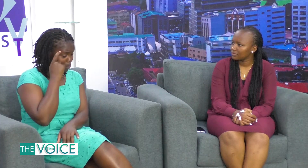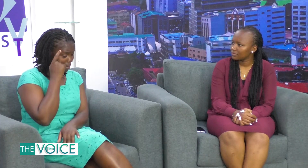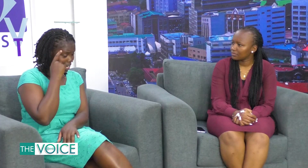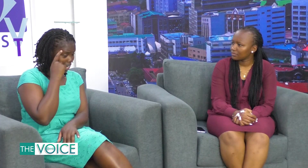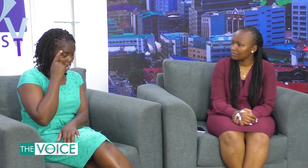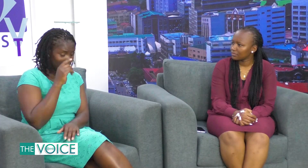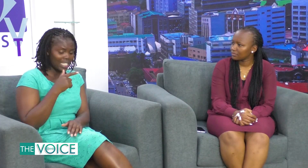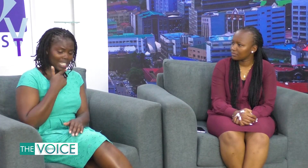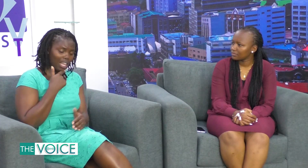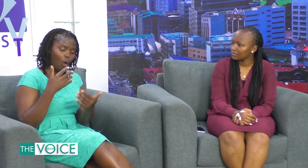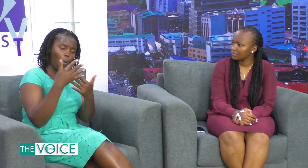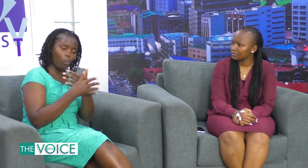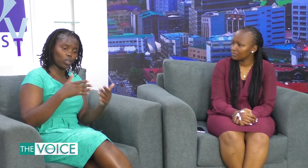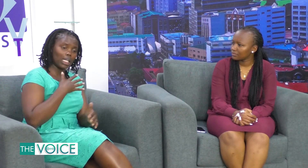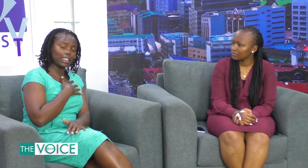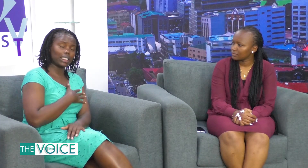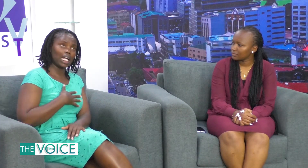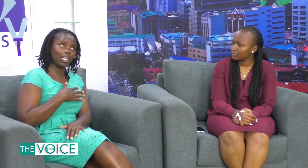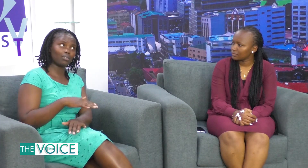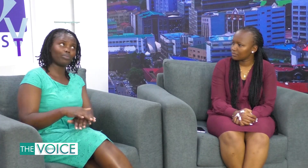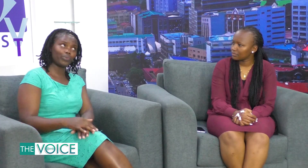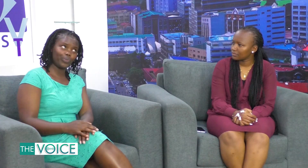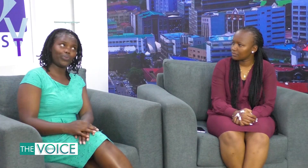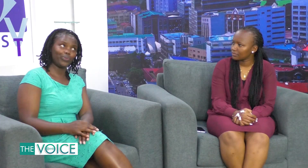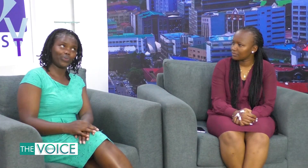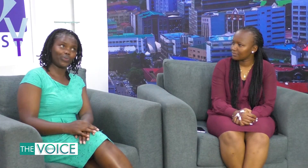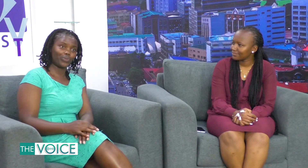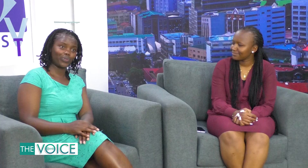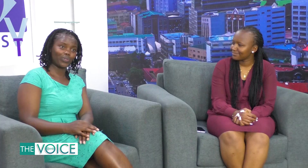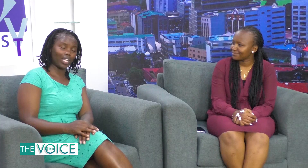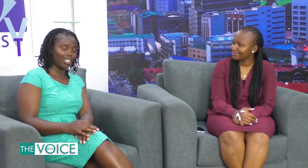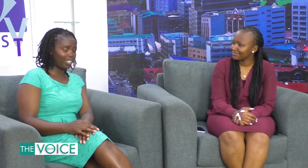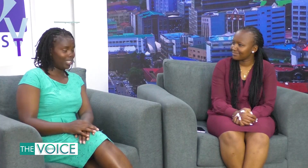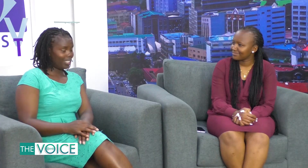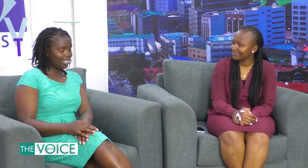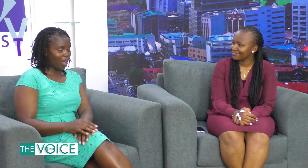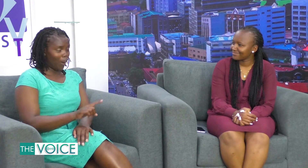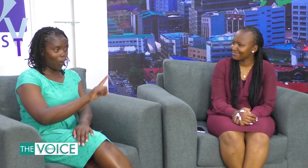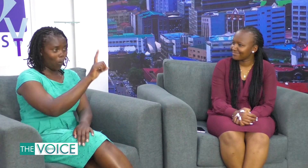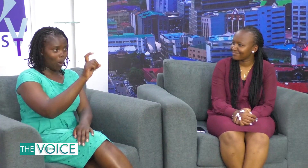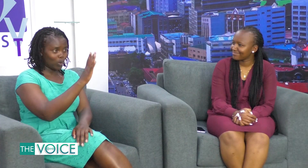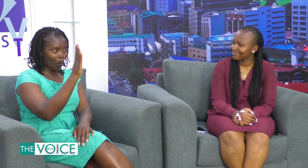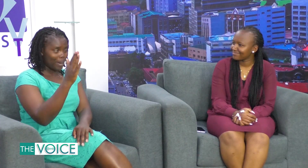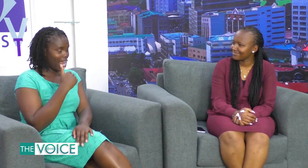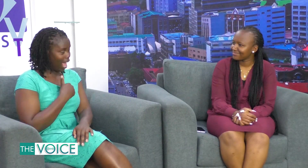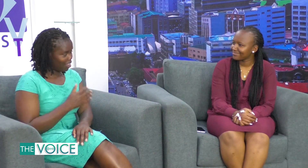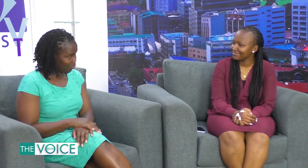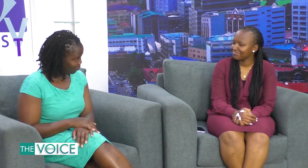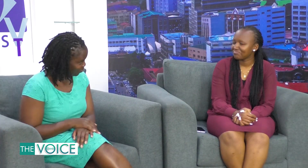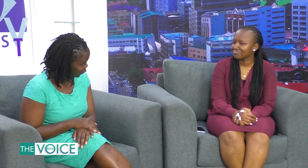IT, because the moment you start thinking about computer science, you imagine it's just a technical, you just